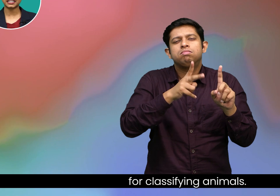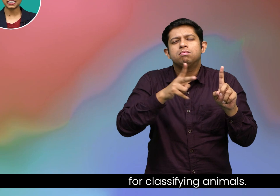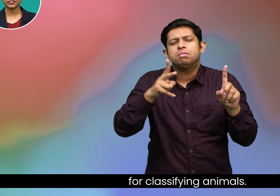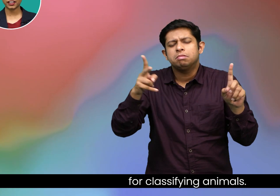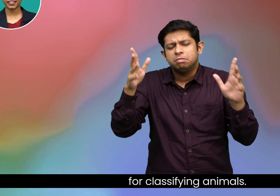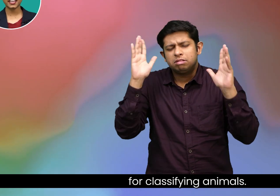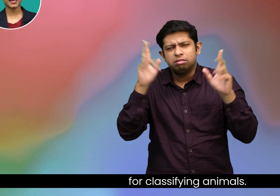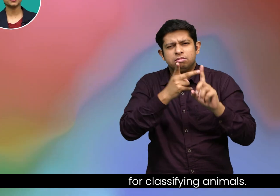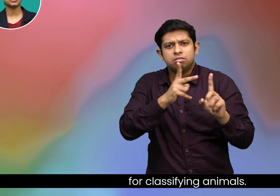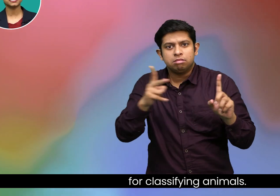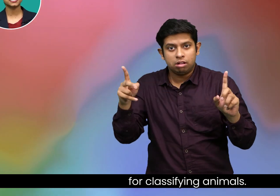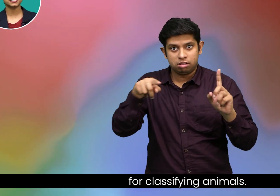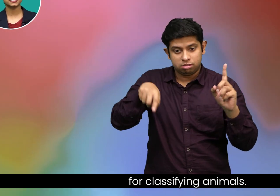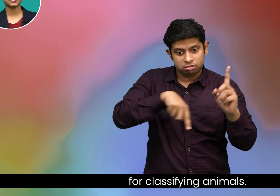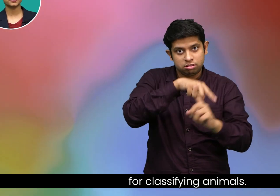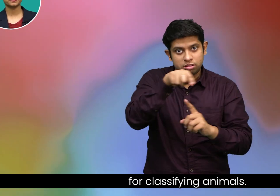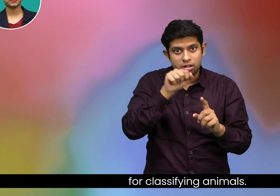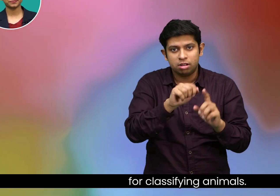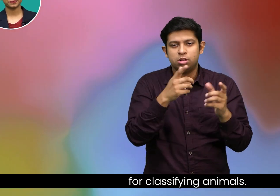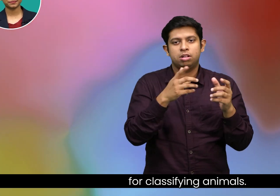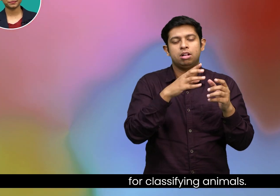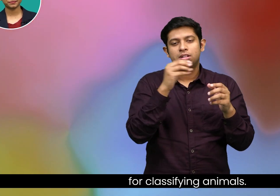for classifying animals.